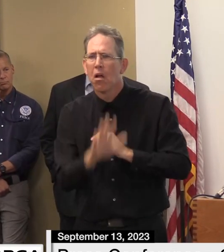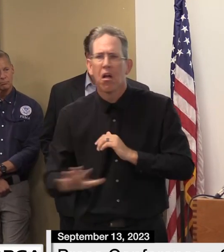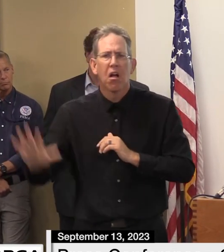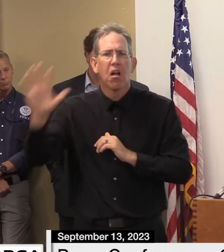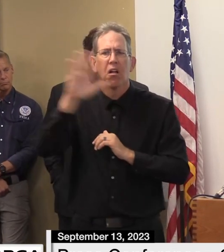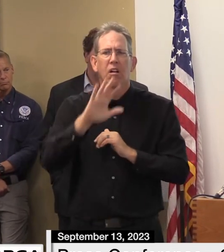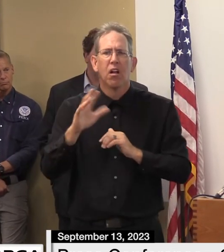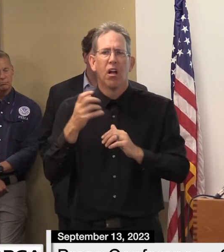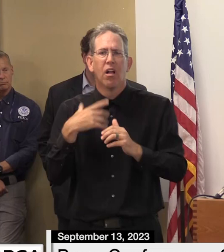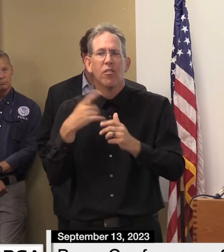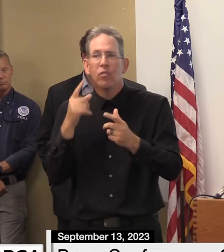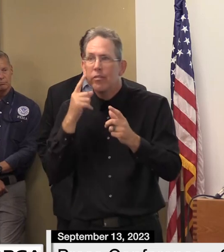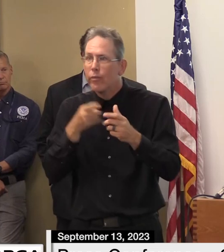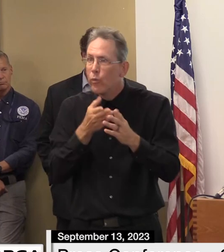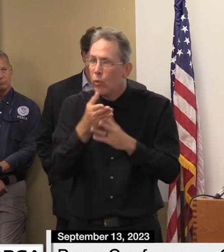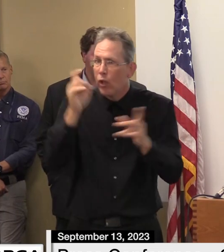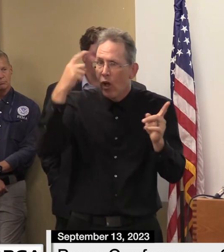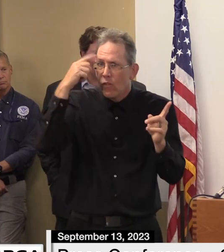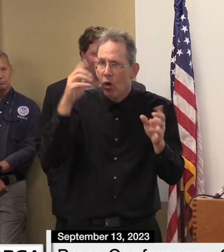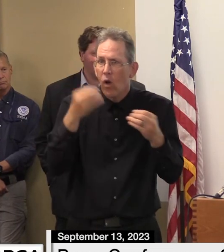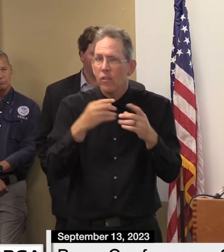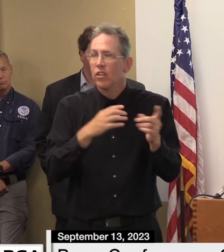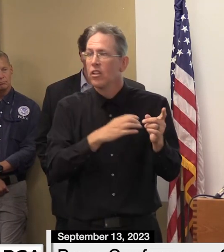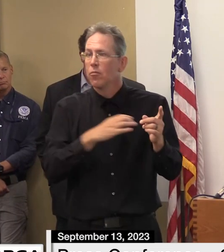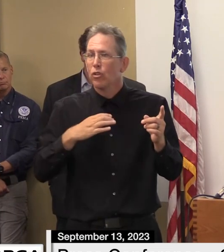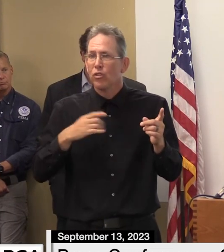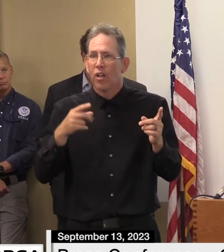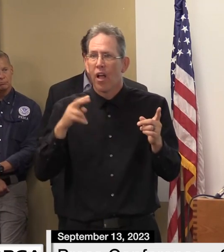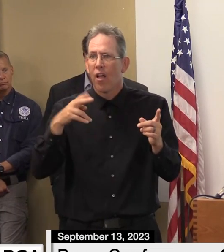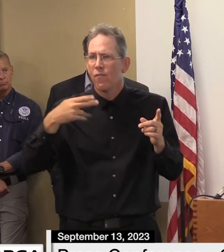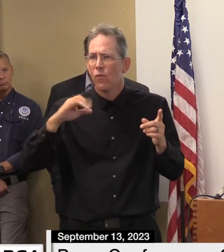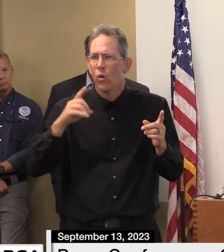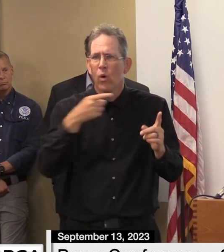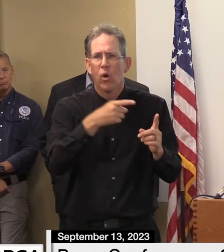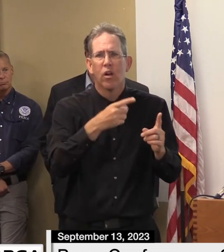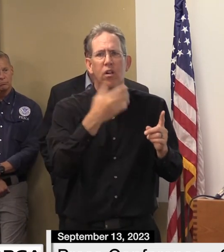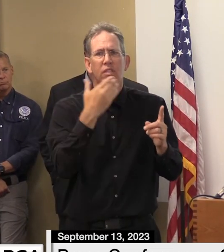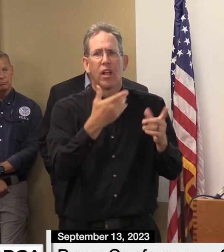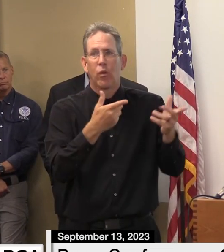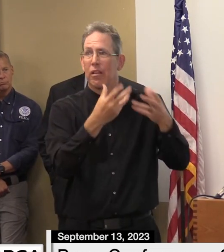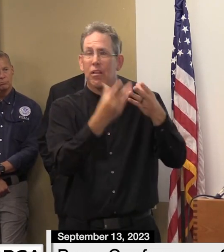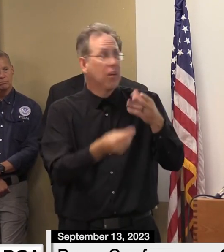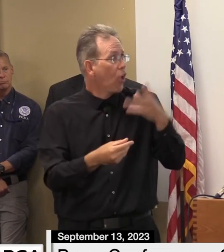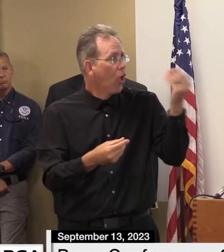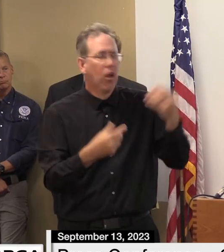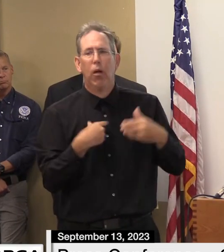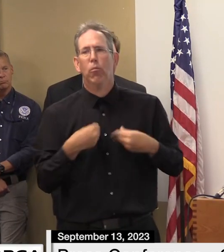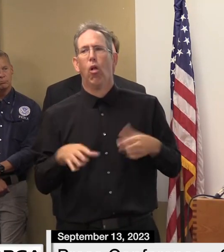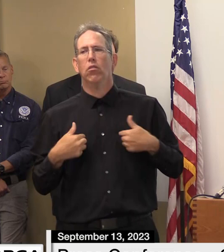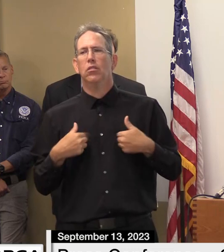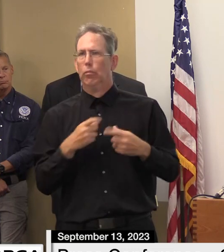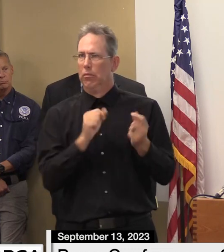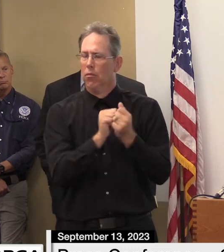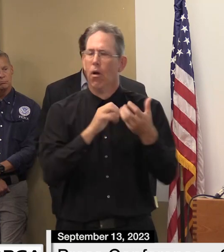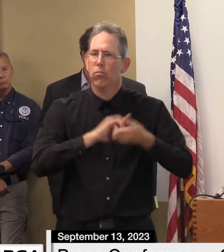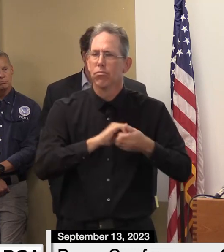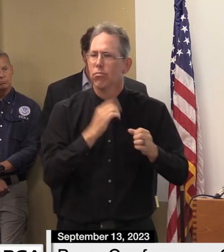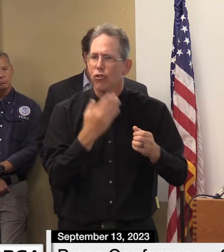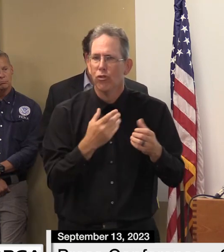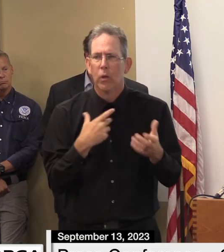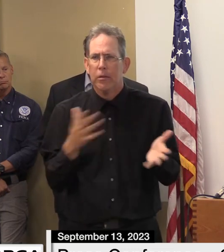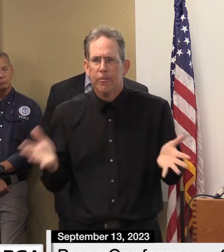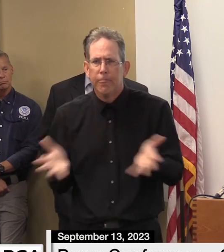our governor, Commissioner Hanford, who is, it's going to be a huge loss for the state when he leaves, to push for more